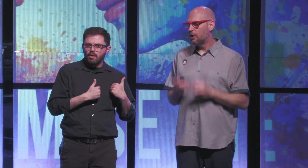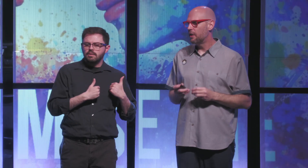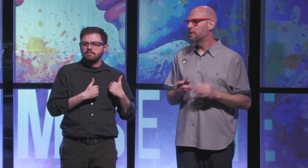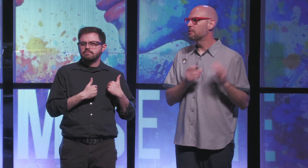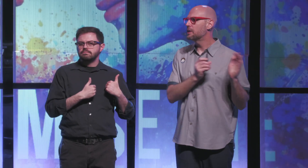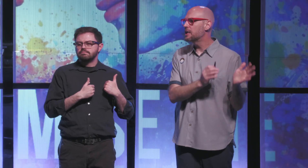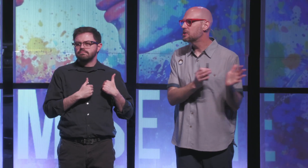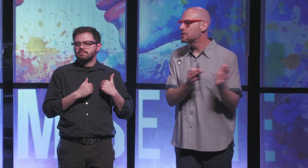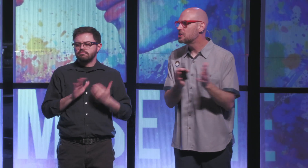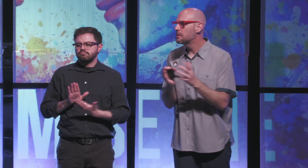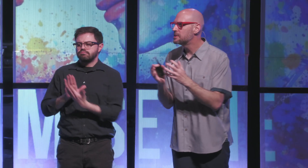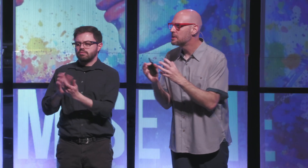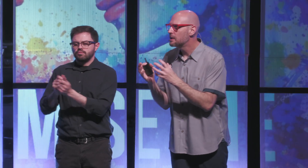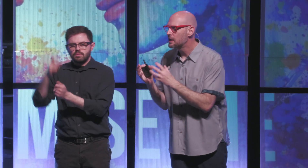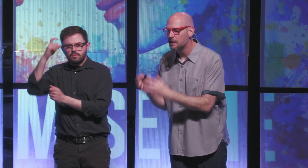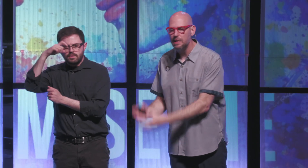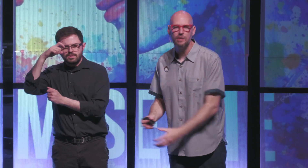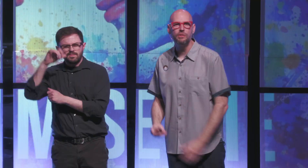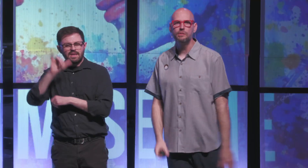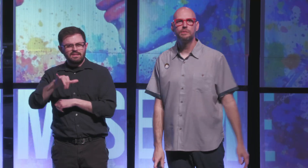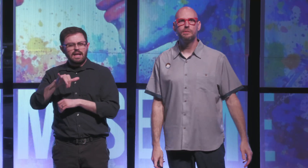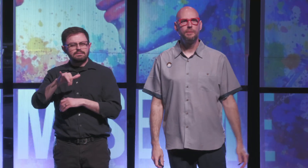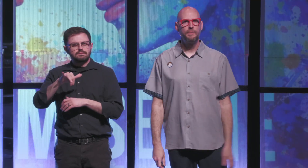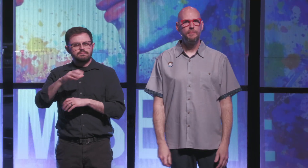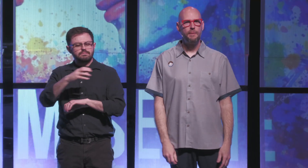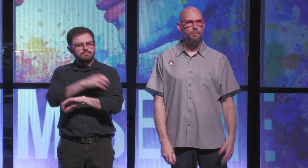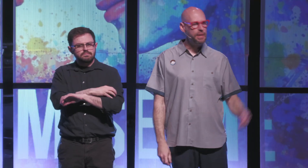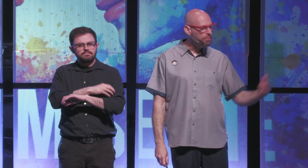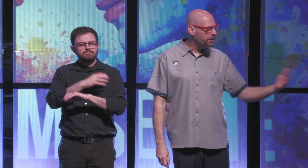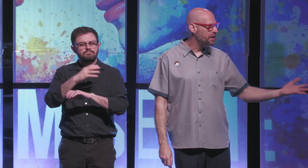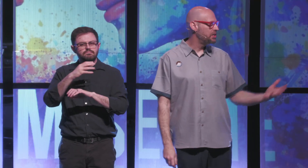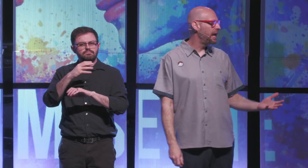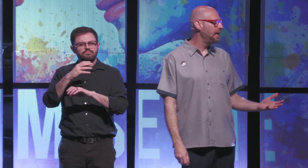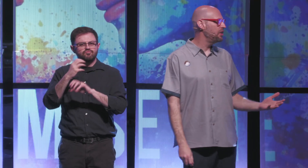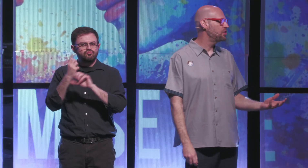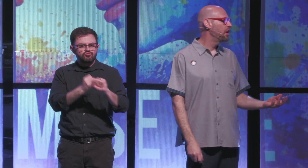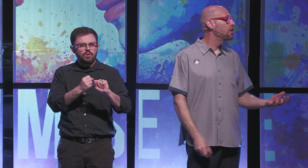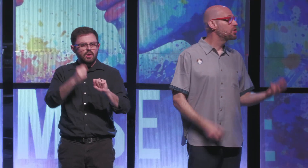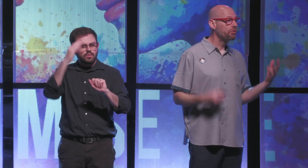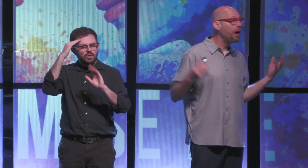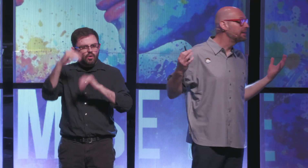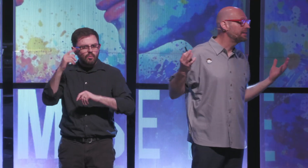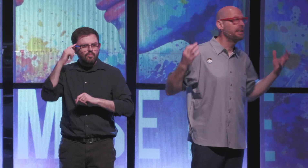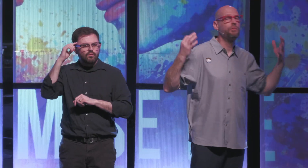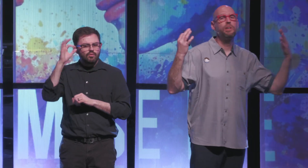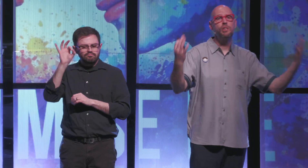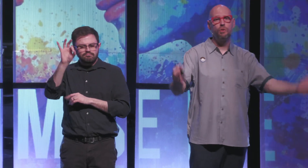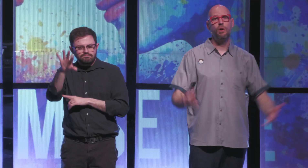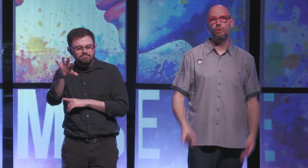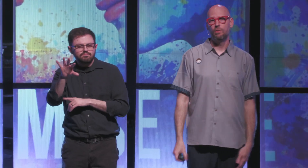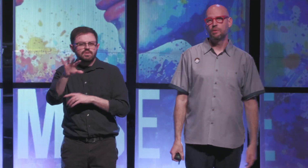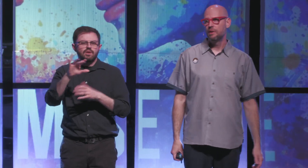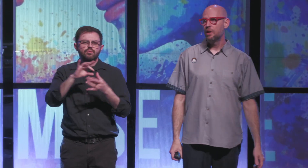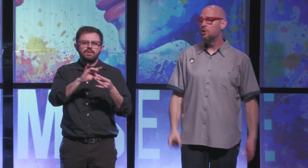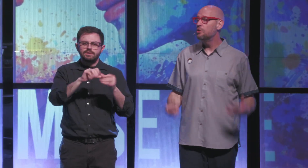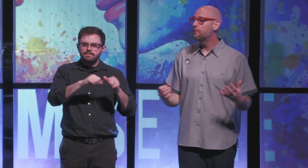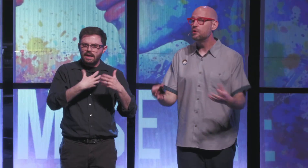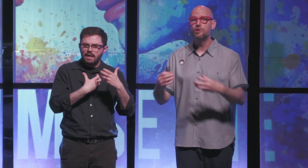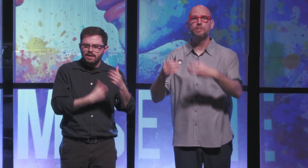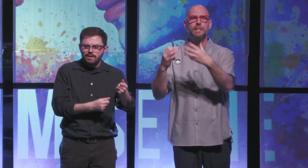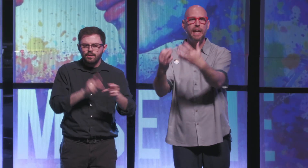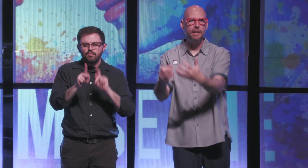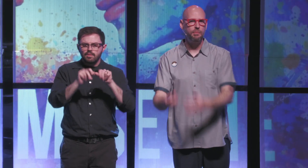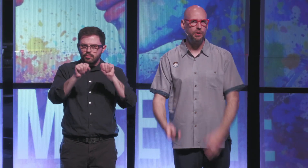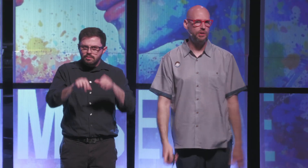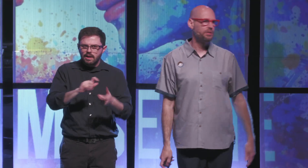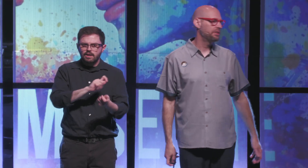hopeful thought, that relationships can heal, people can change, trust can regrow, new